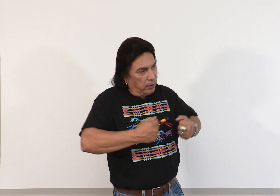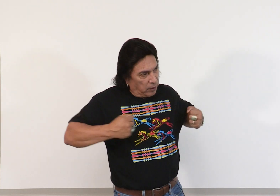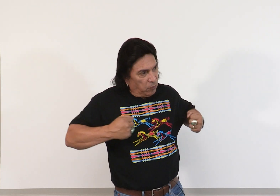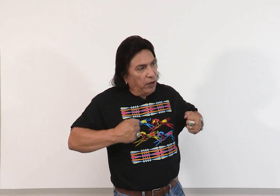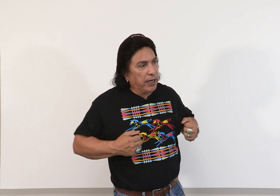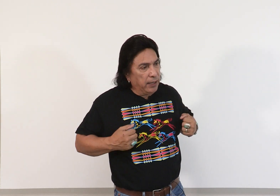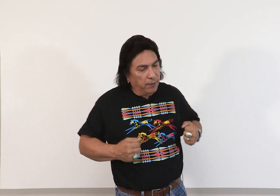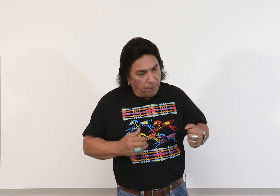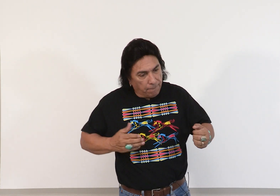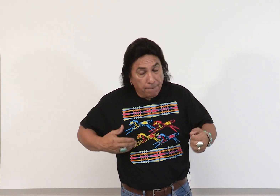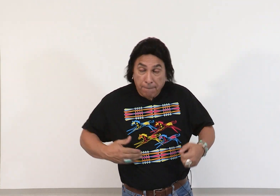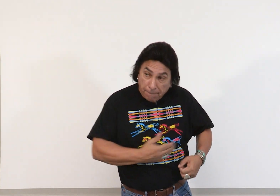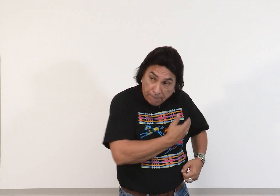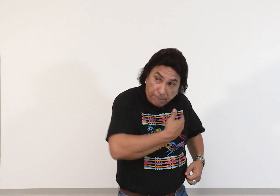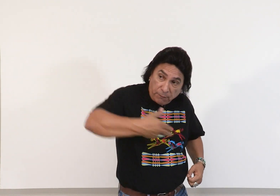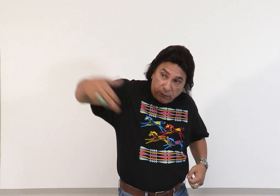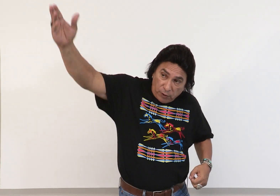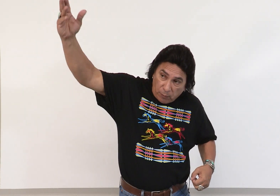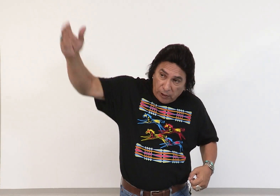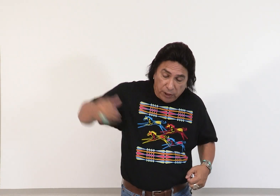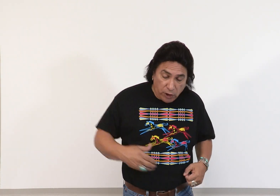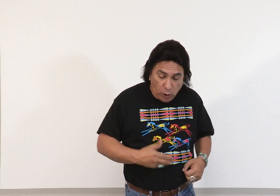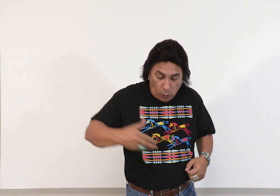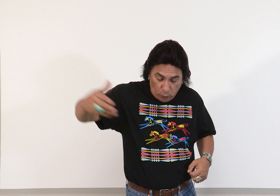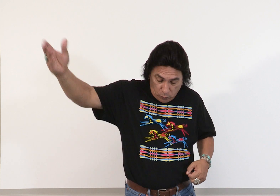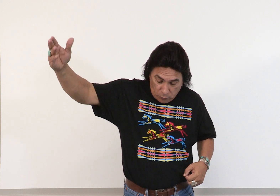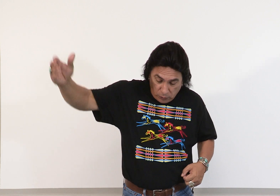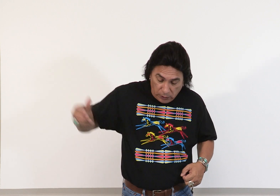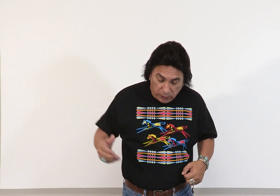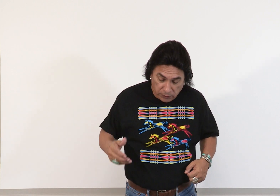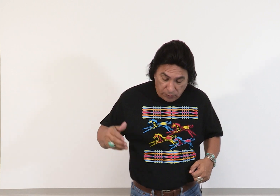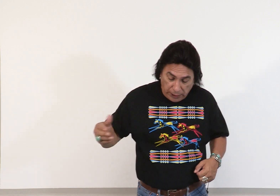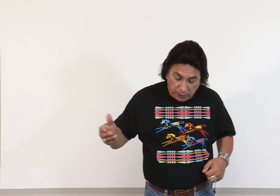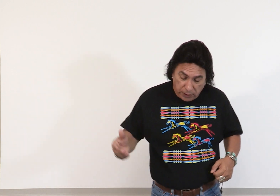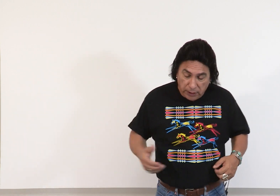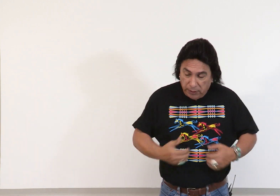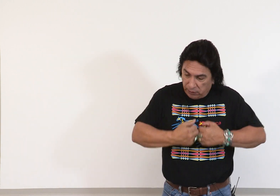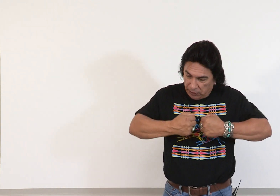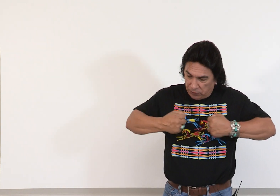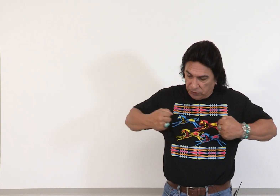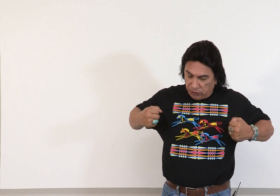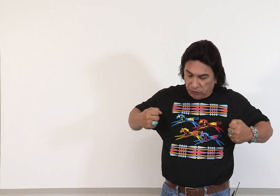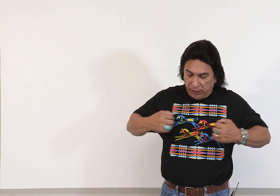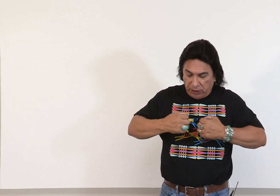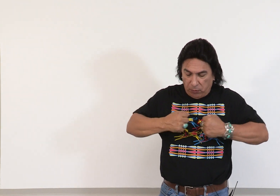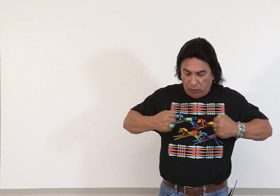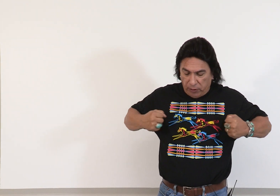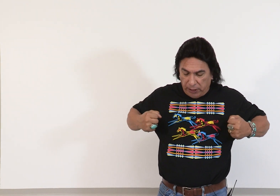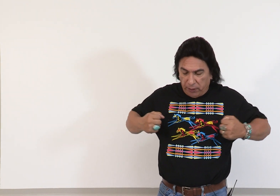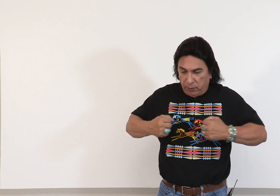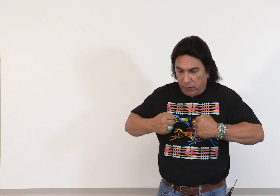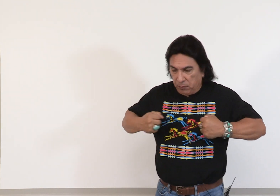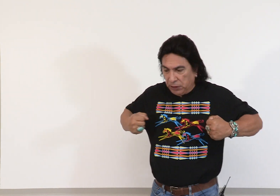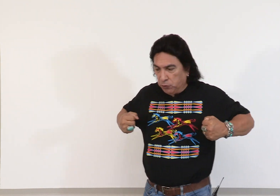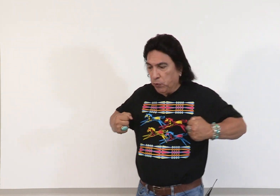I'm ready. I'm ready to go. So that's stretching mark right here. It means